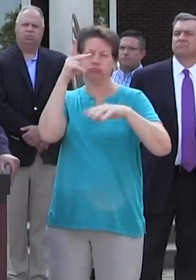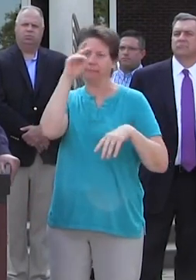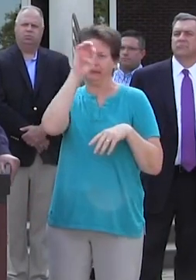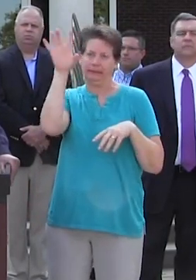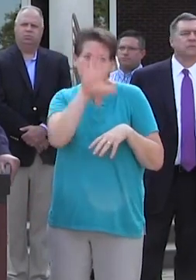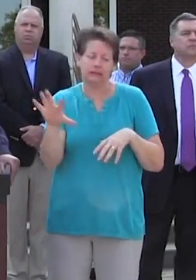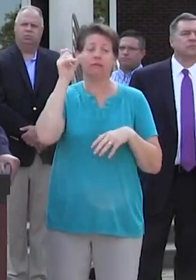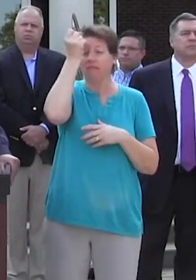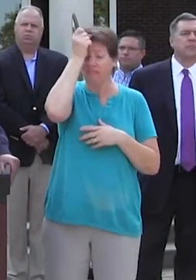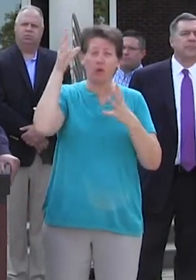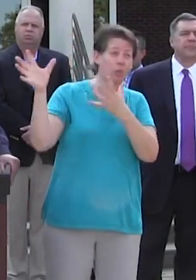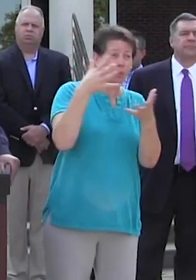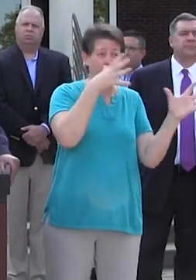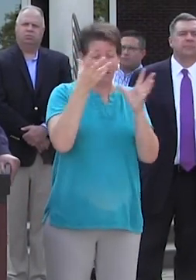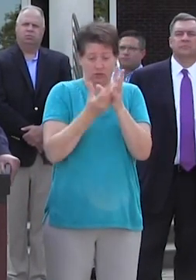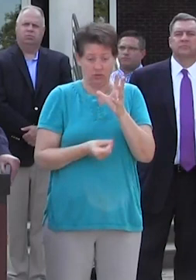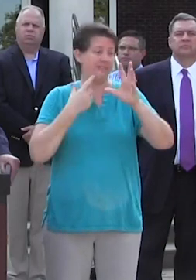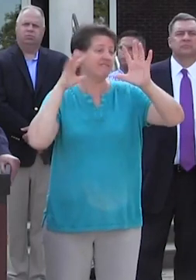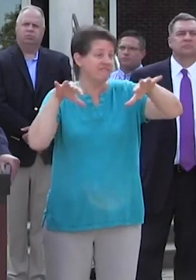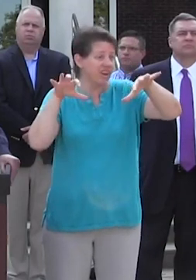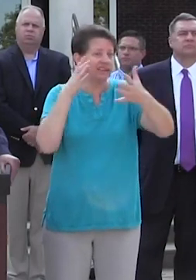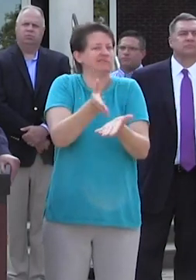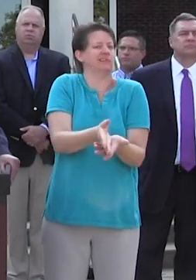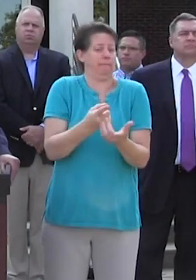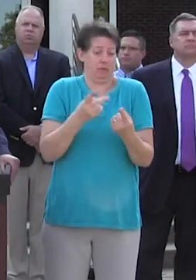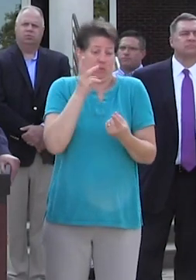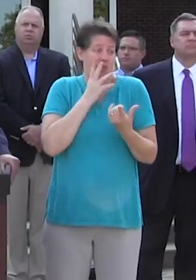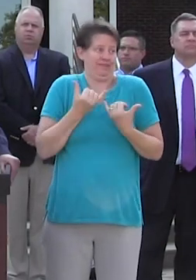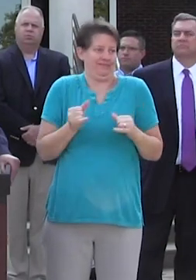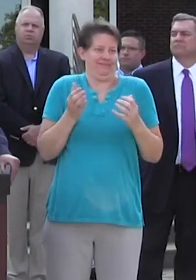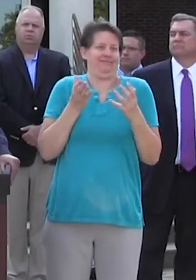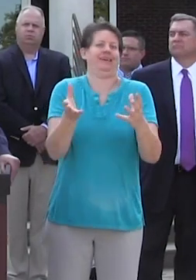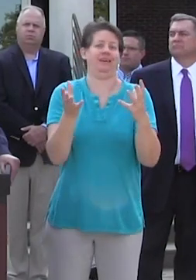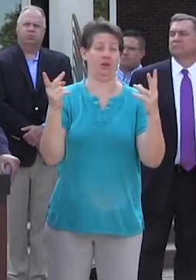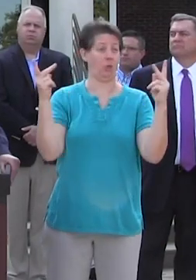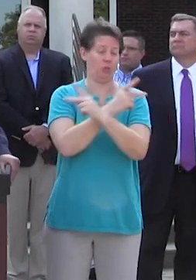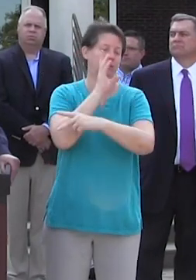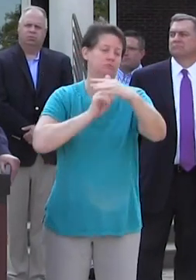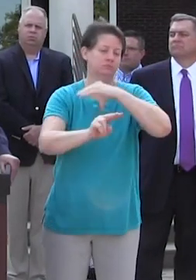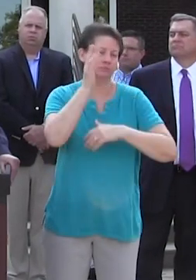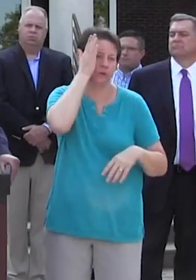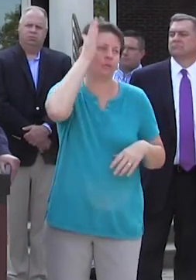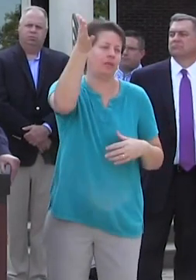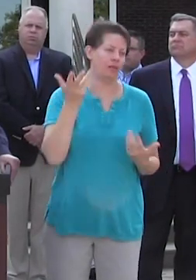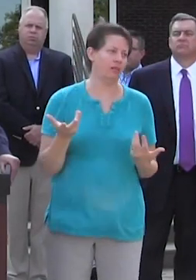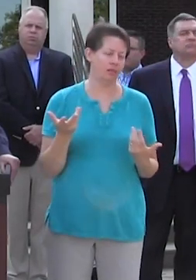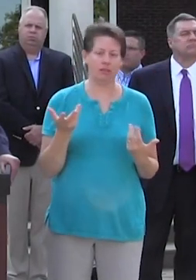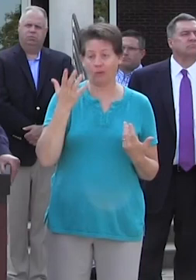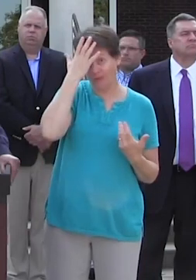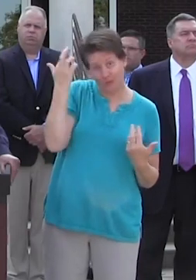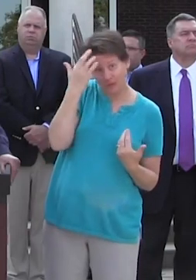the winds are gone and the rain's not falling, the water's still there and the worst is yet to come in the PD. That's why you have sections